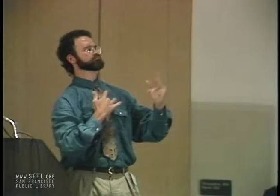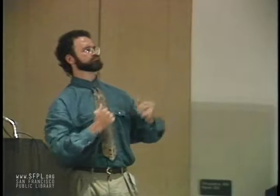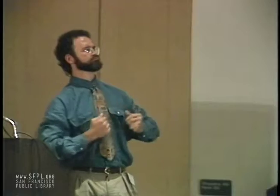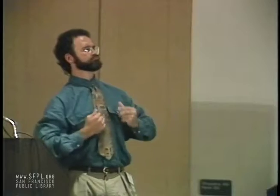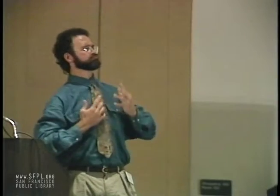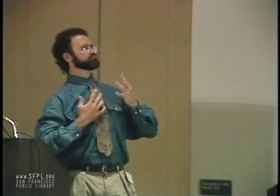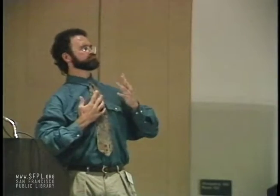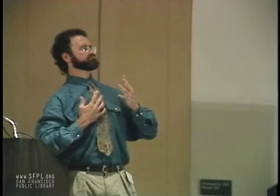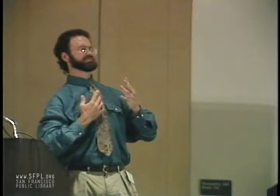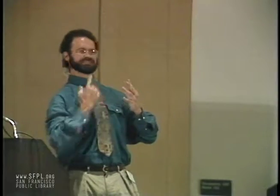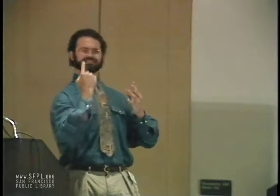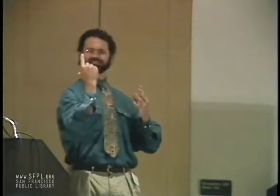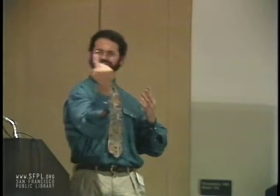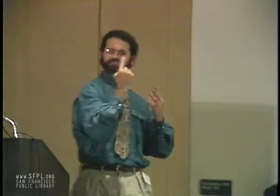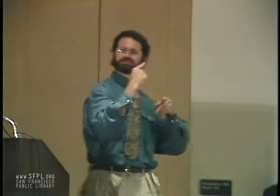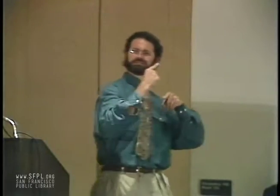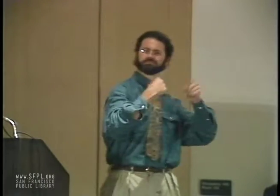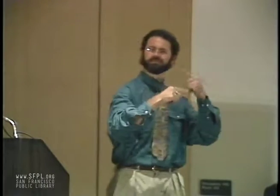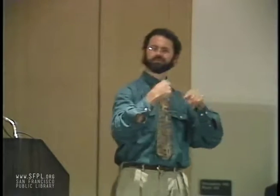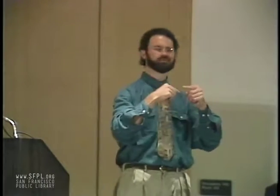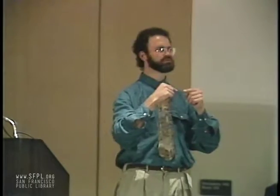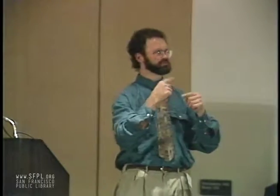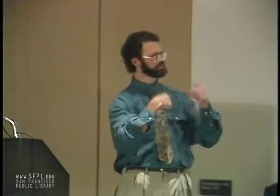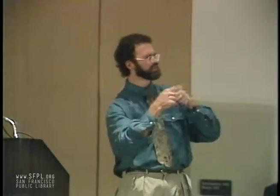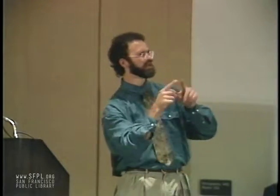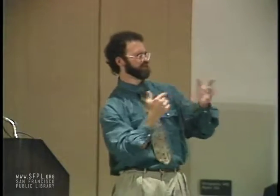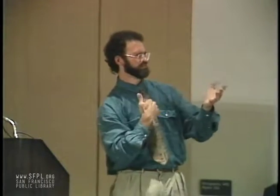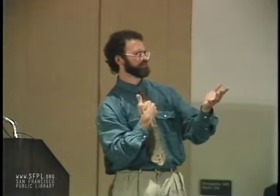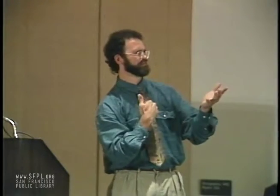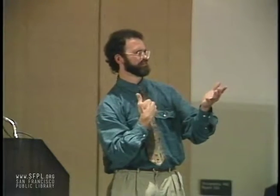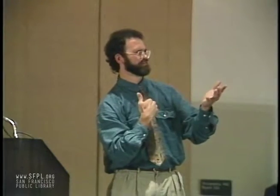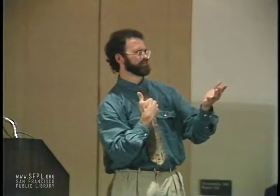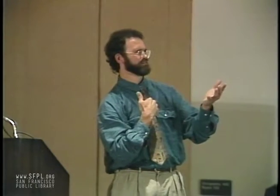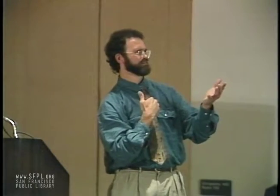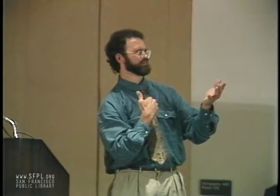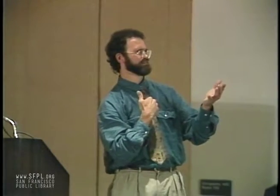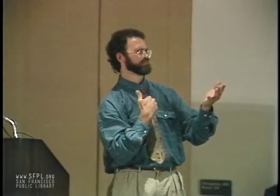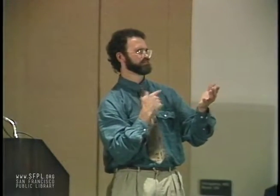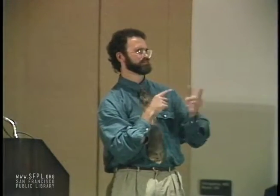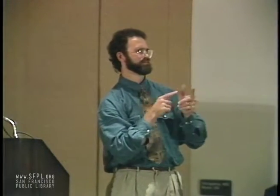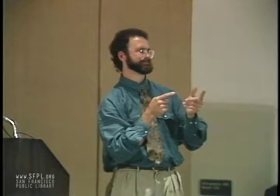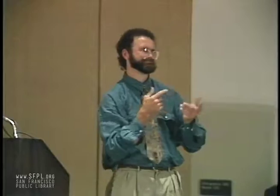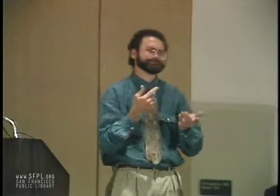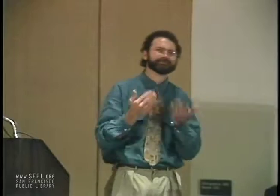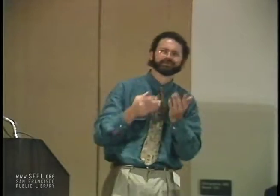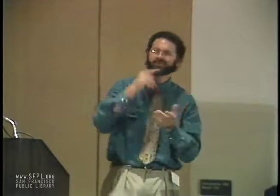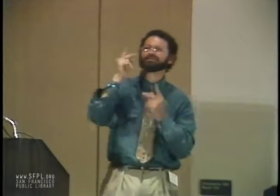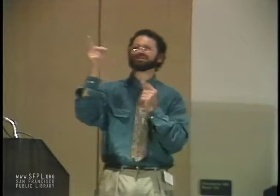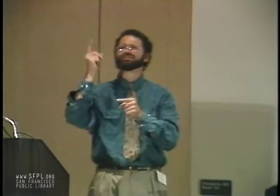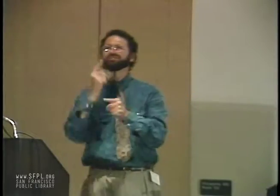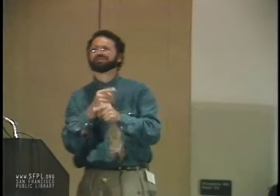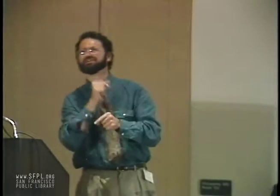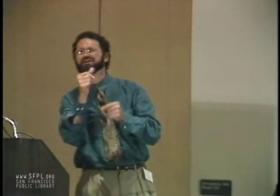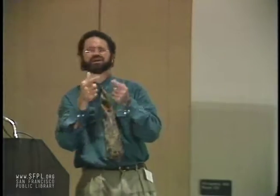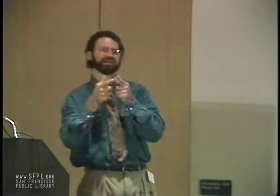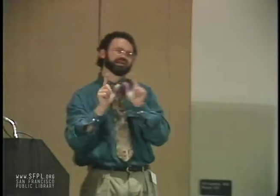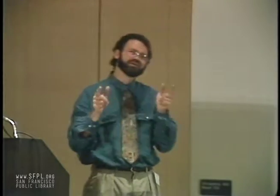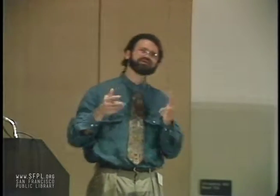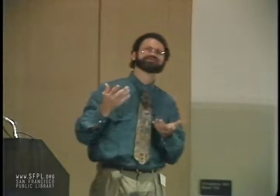as I see people communicating in sign language, there's something moving and inspiring about that. And yet, maybe these others, maybe these